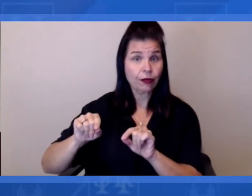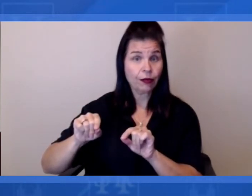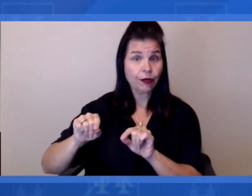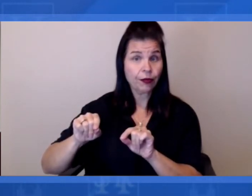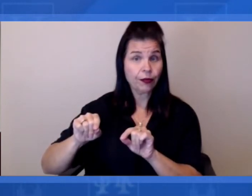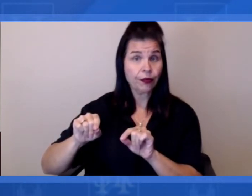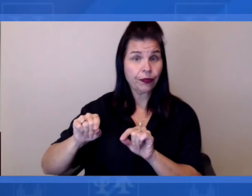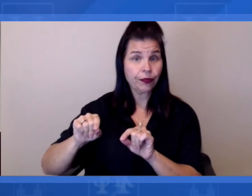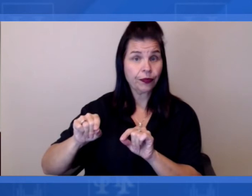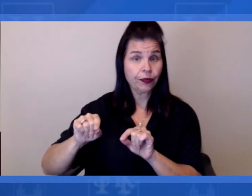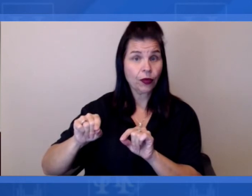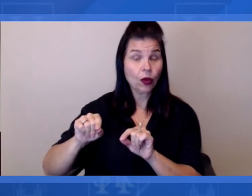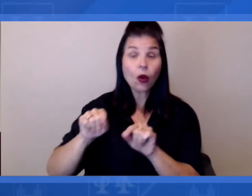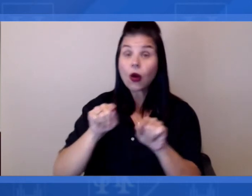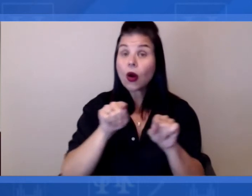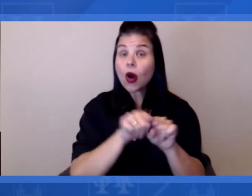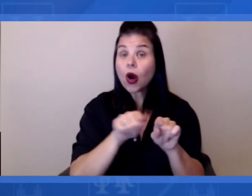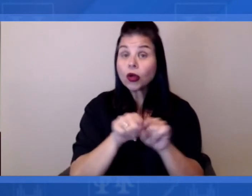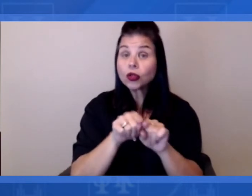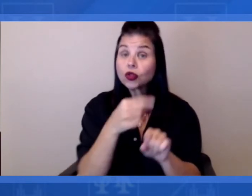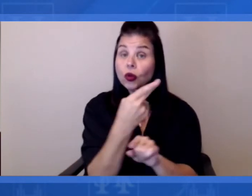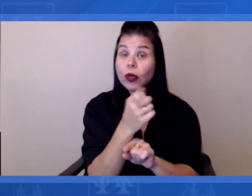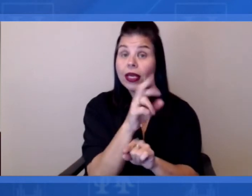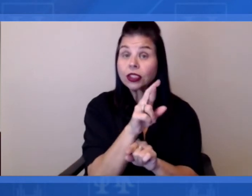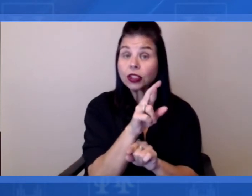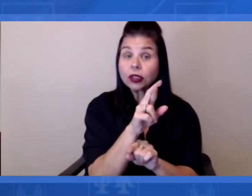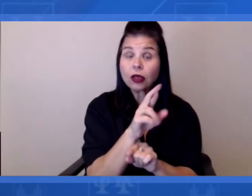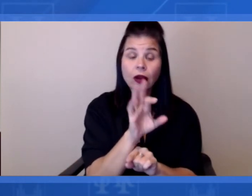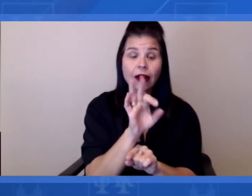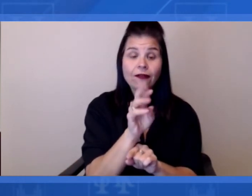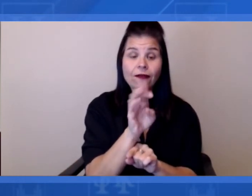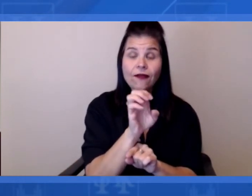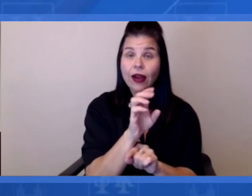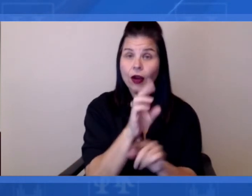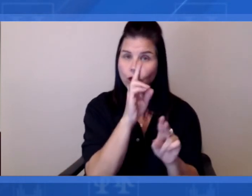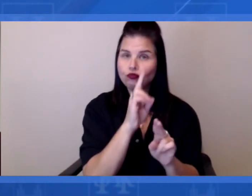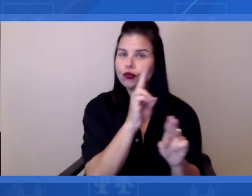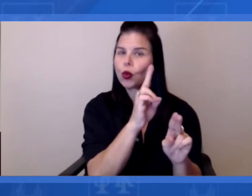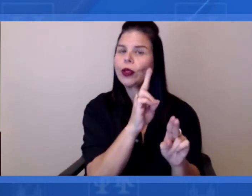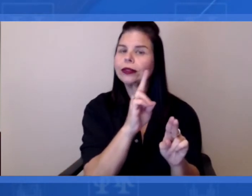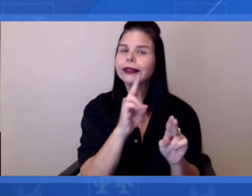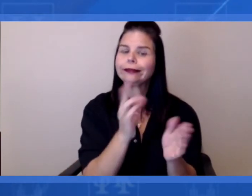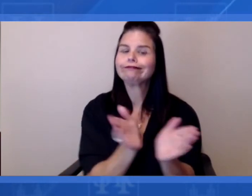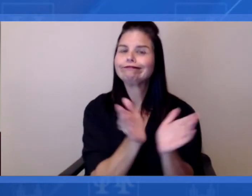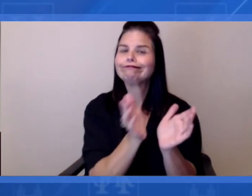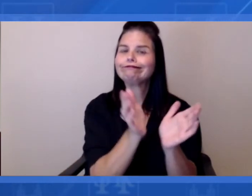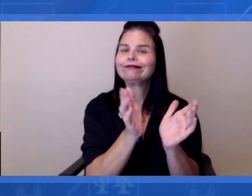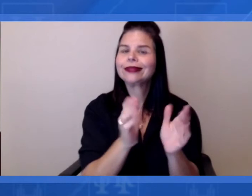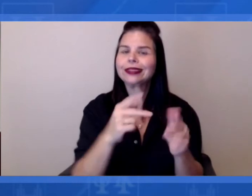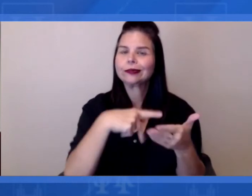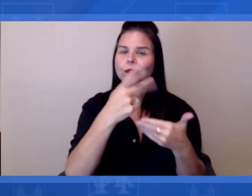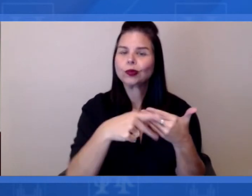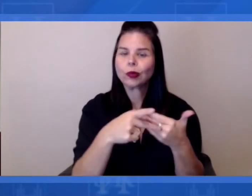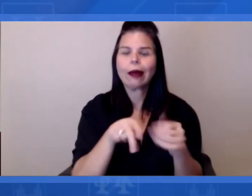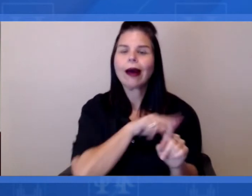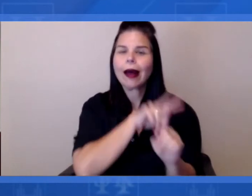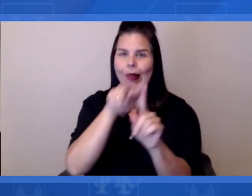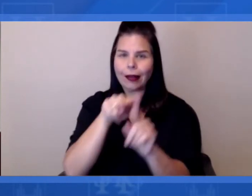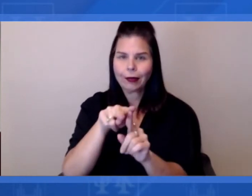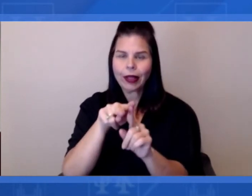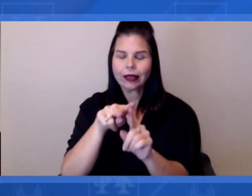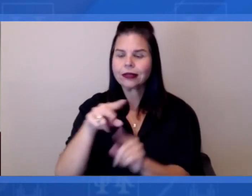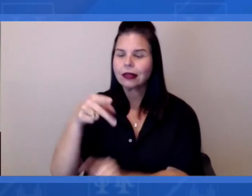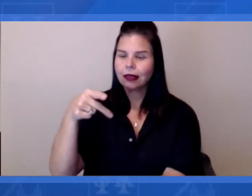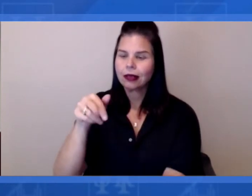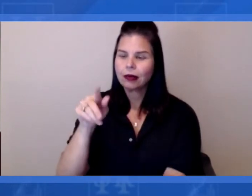In addition, the HSR Fare Loyalty Incentive Program also applies to